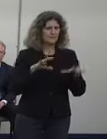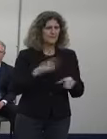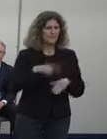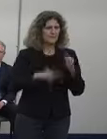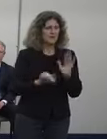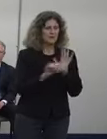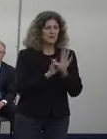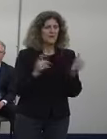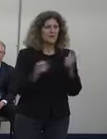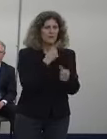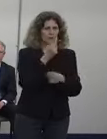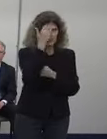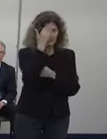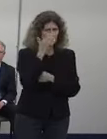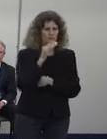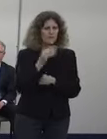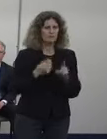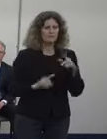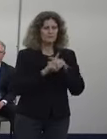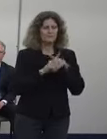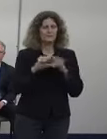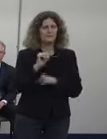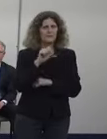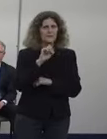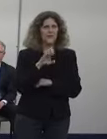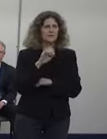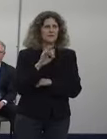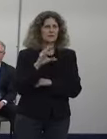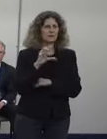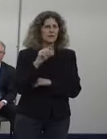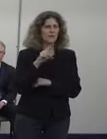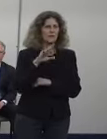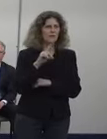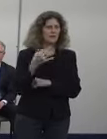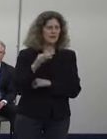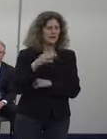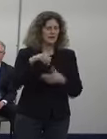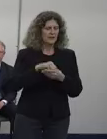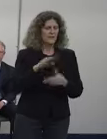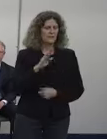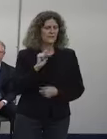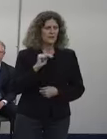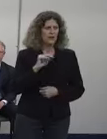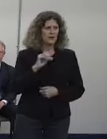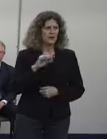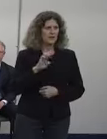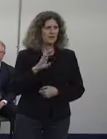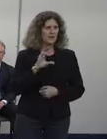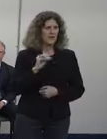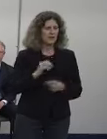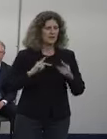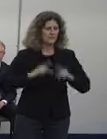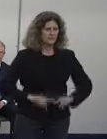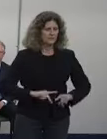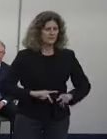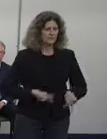of COVID-19 in a Buncombe County resident. This morning, Buncombe County Communicable Disease